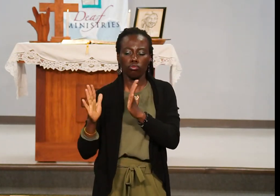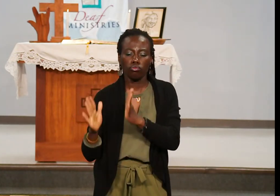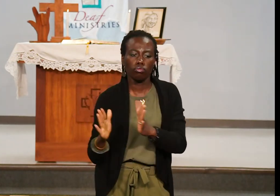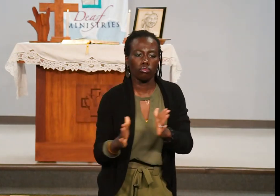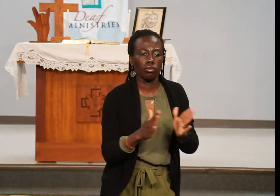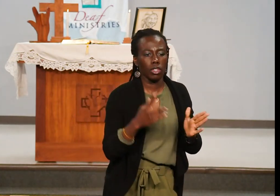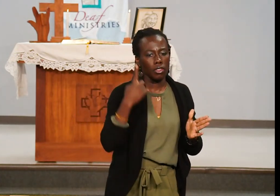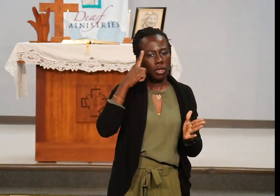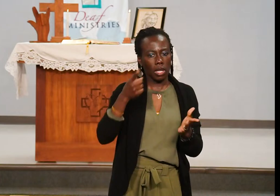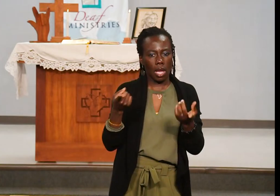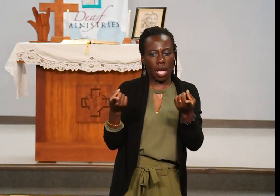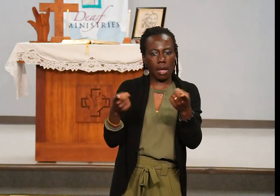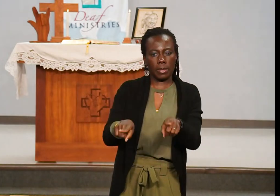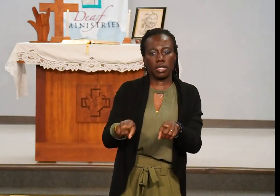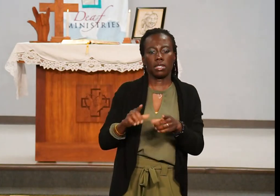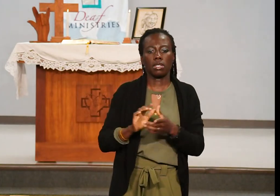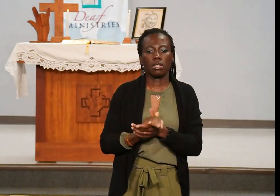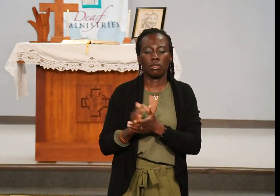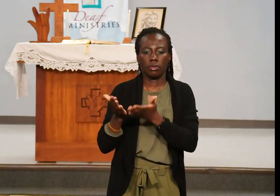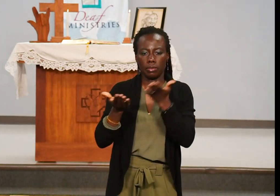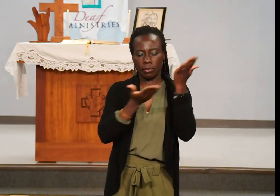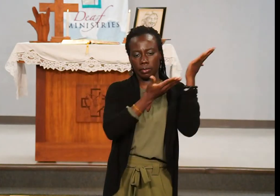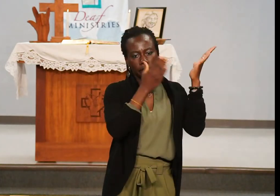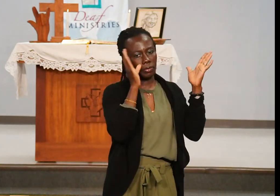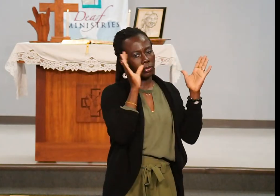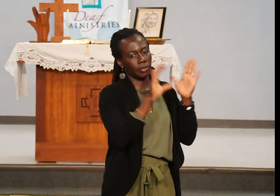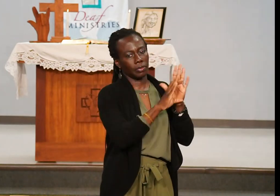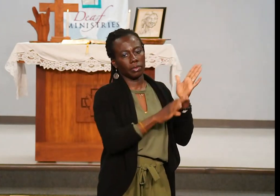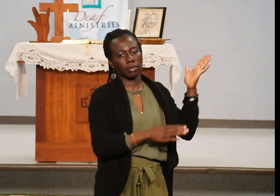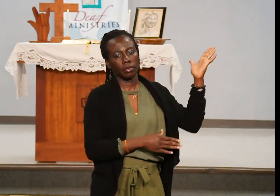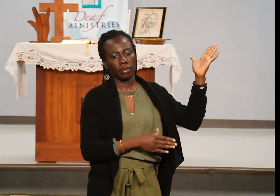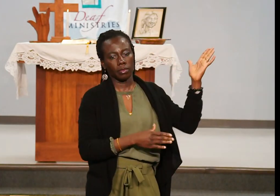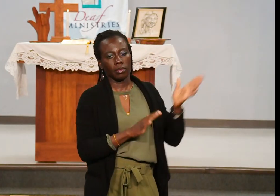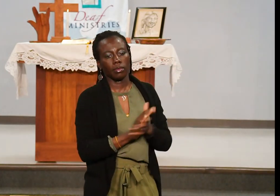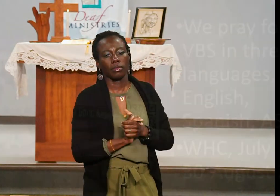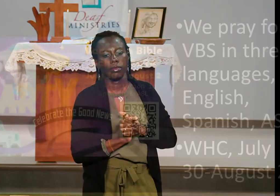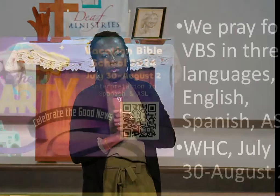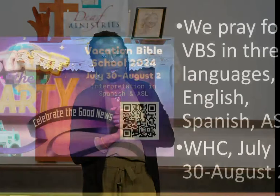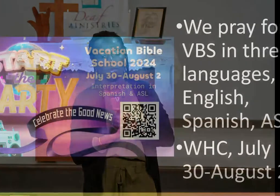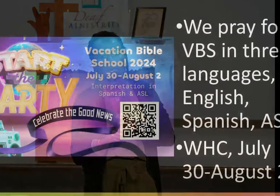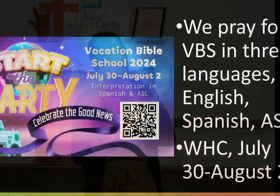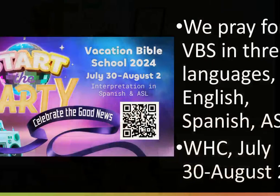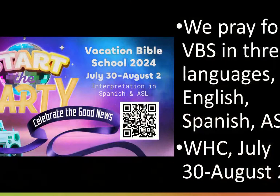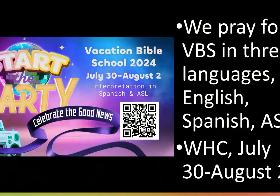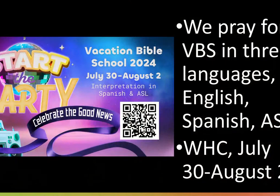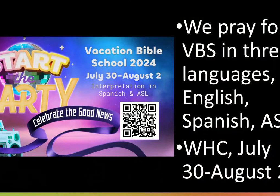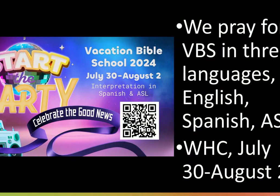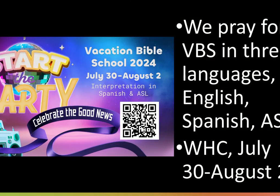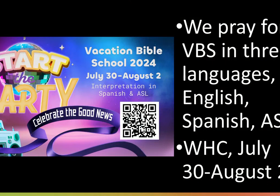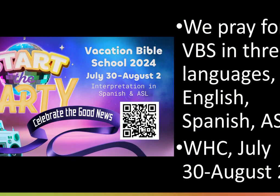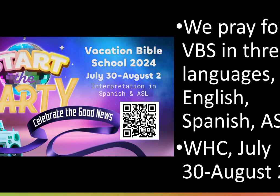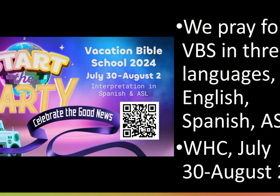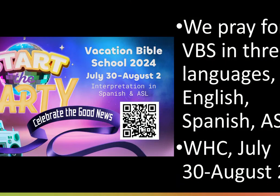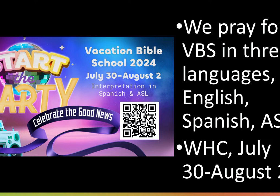love to have more deaf people involved in the planning of VBS and involved in VBS that week.